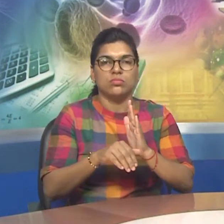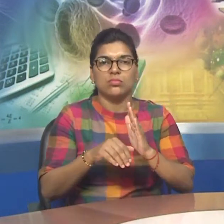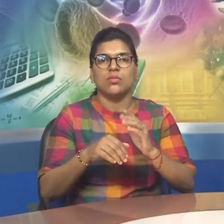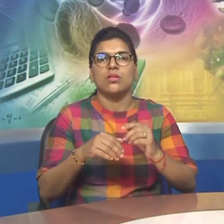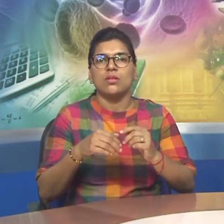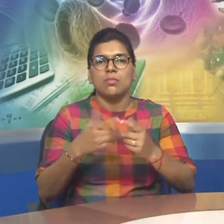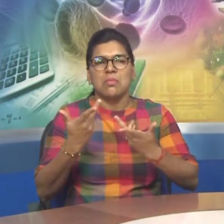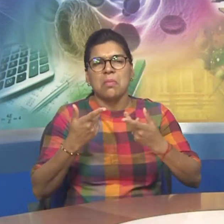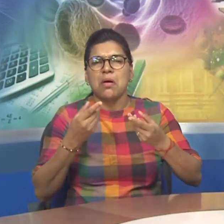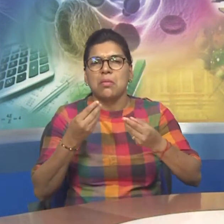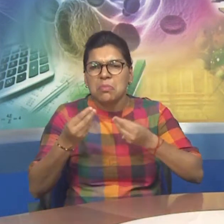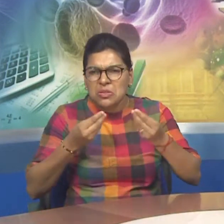lower,